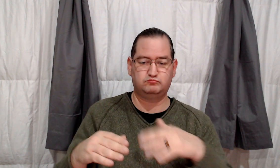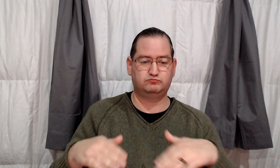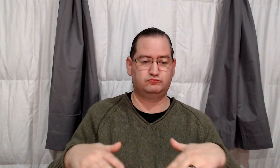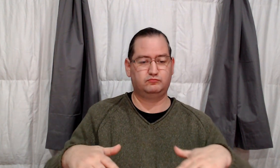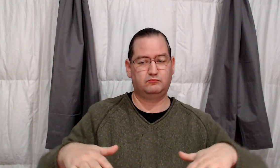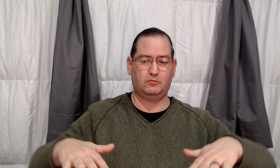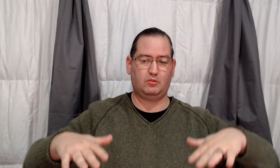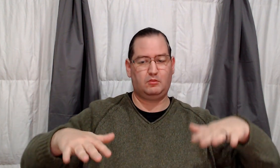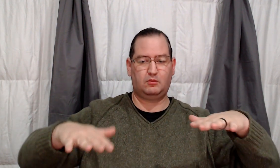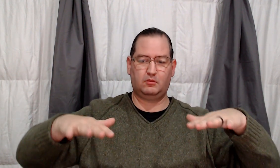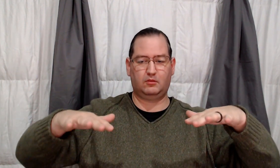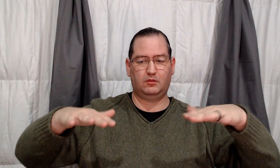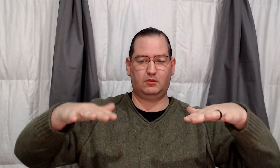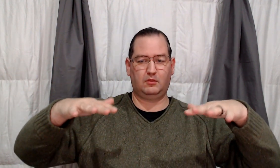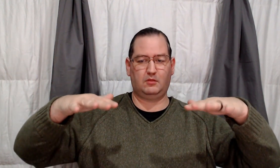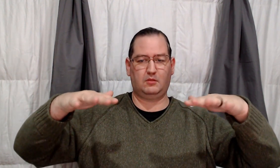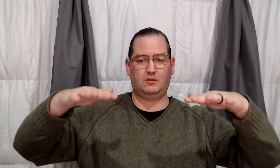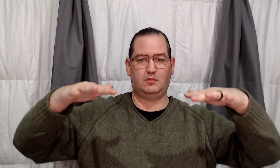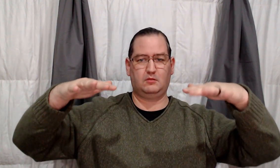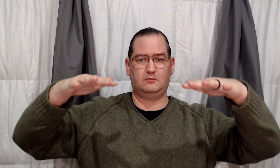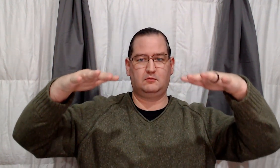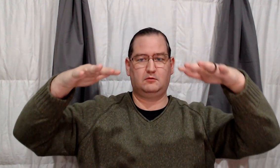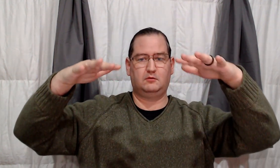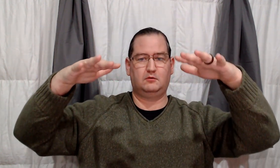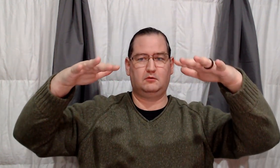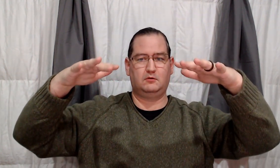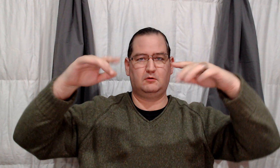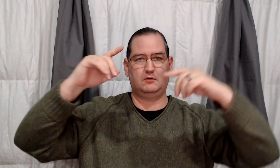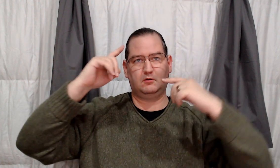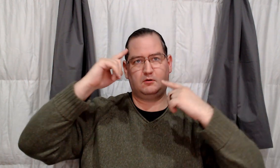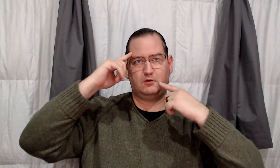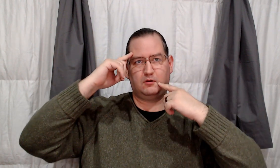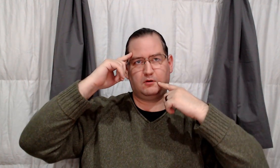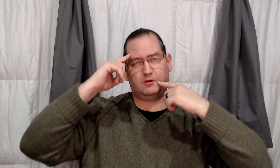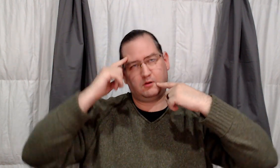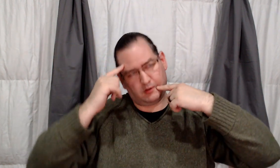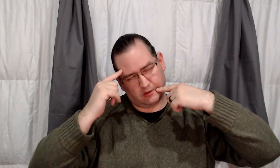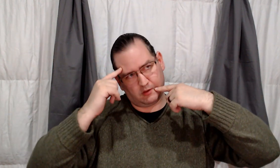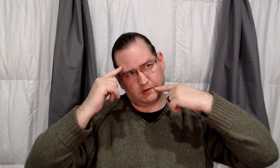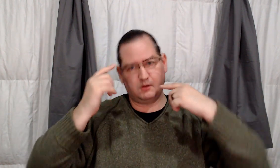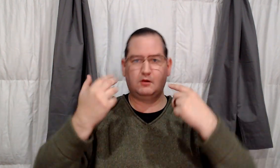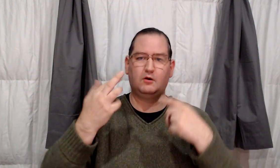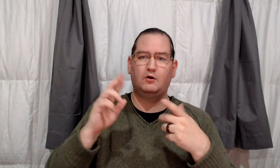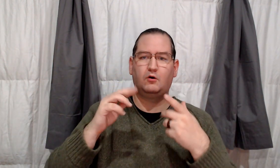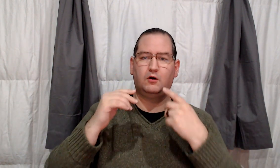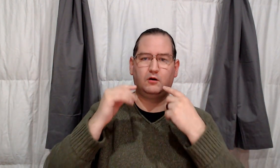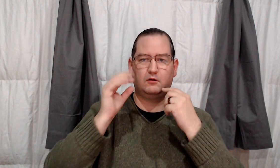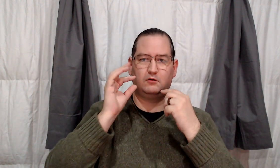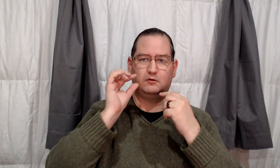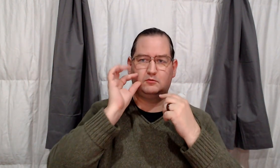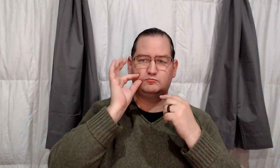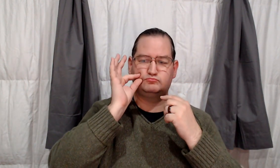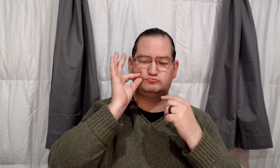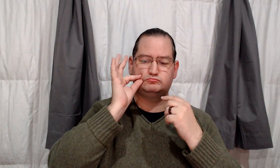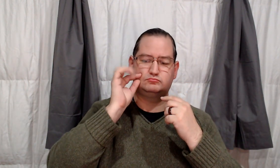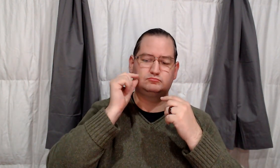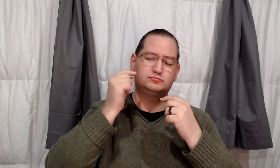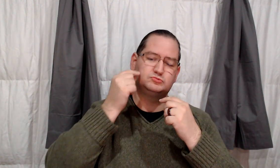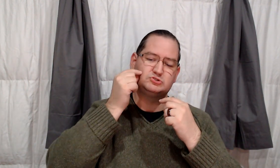flicker, or the head that nods, or a muscle that twitches. But you will know when the